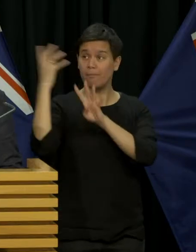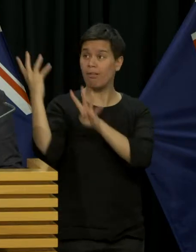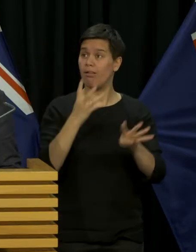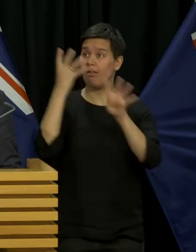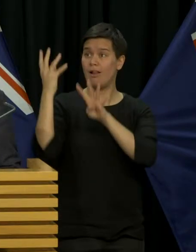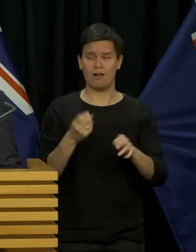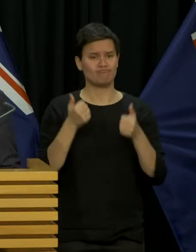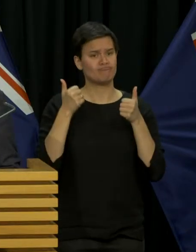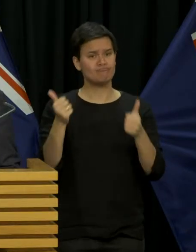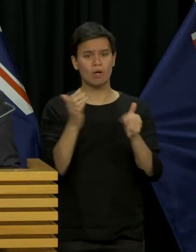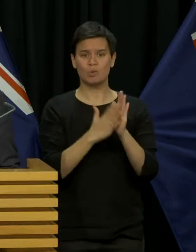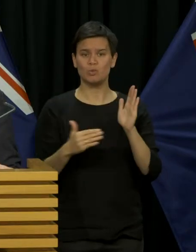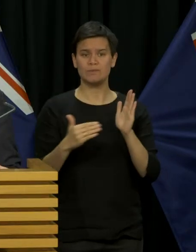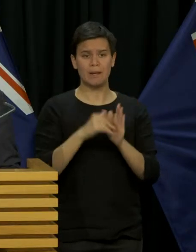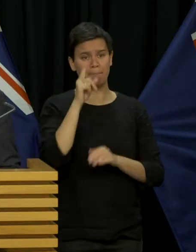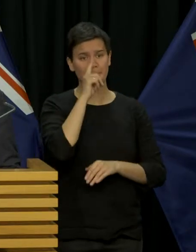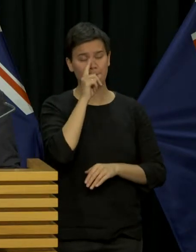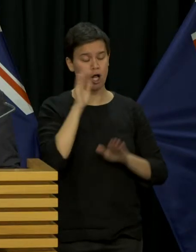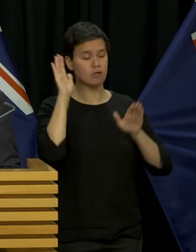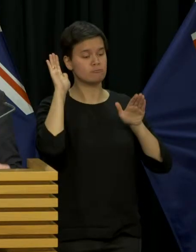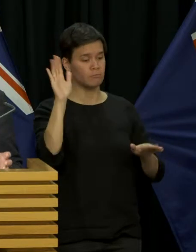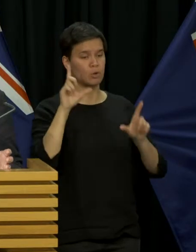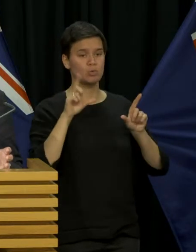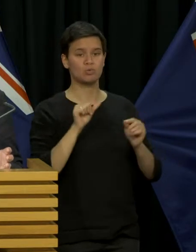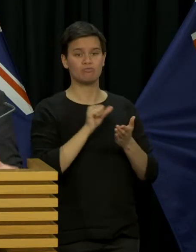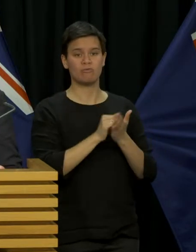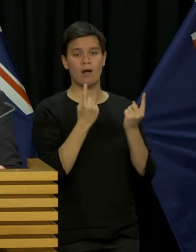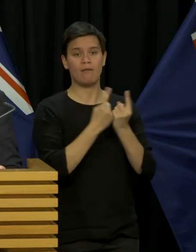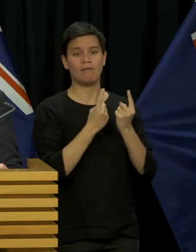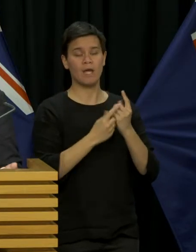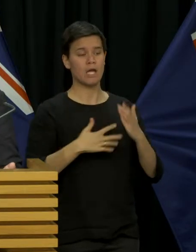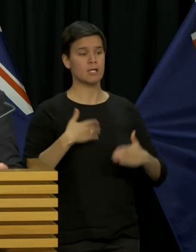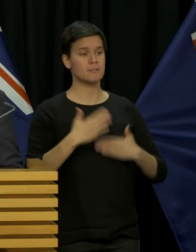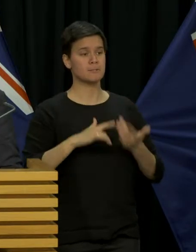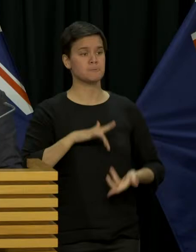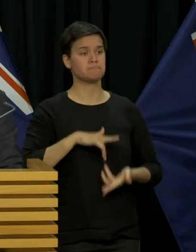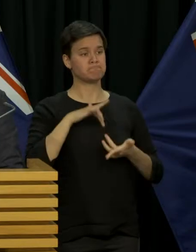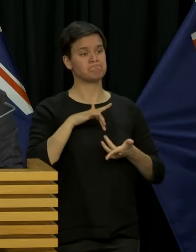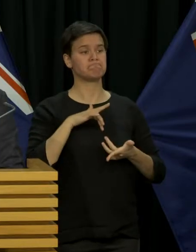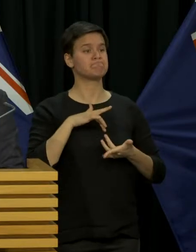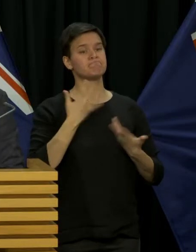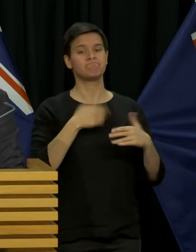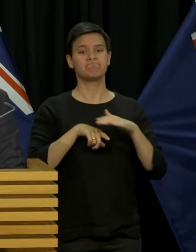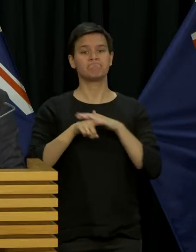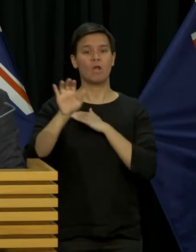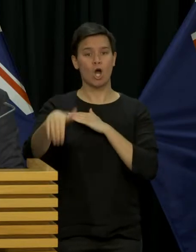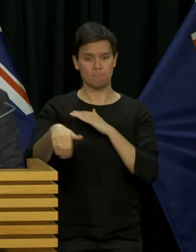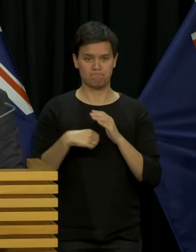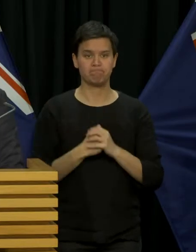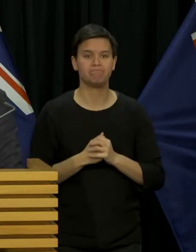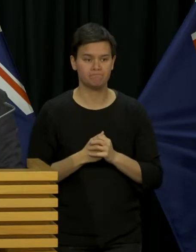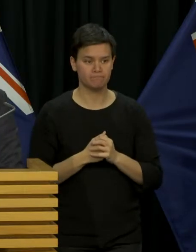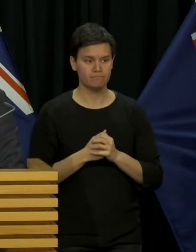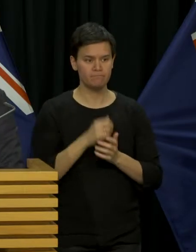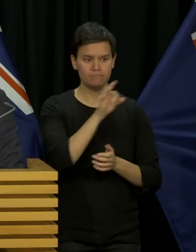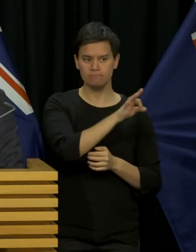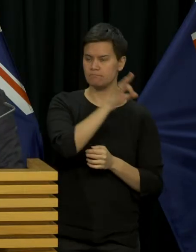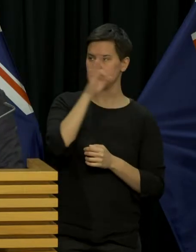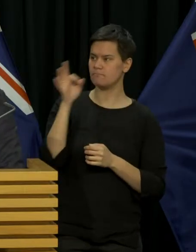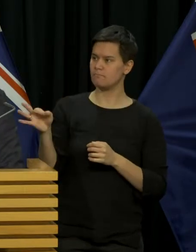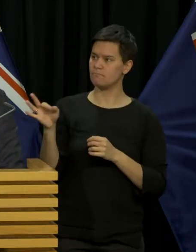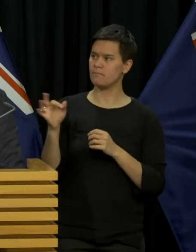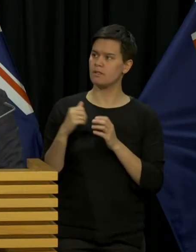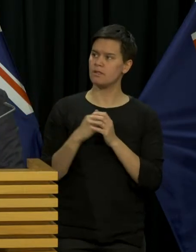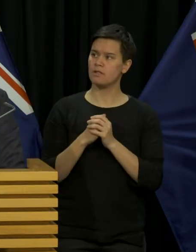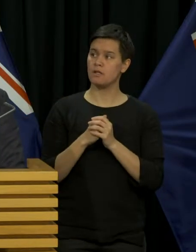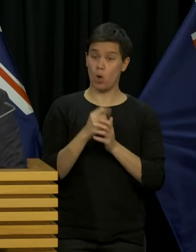just New Zealanders coming home who are doing the right thing, and I thank them for that. How many others are